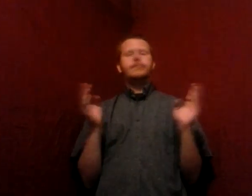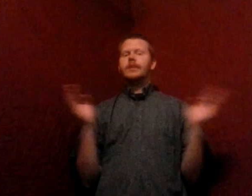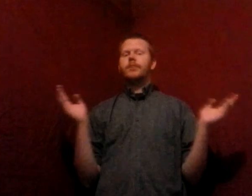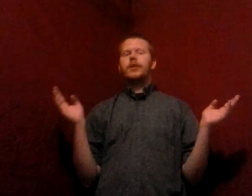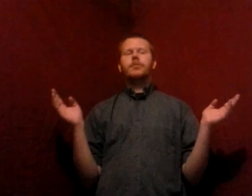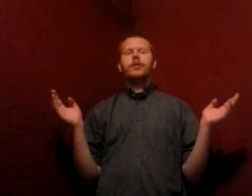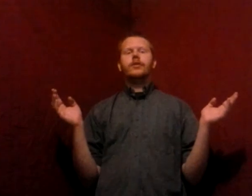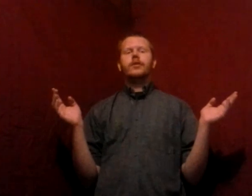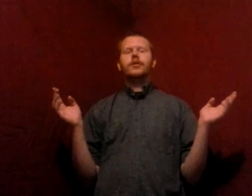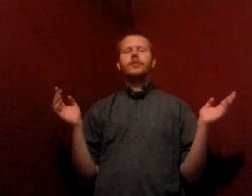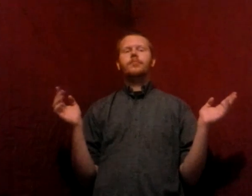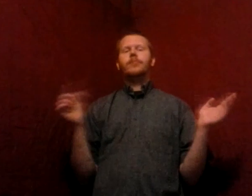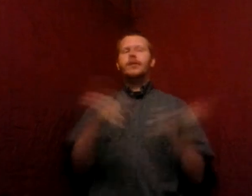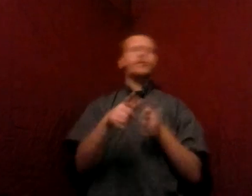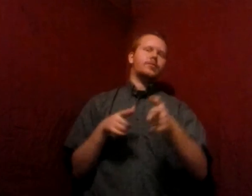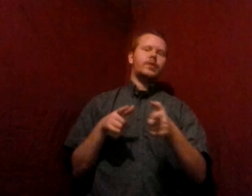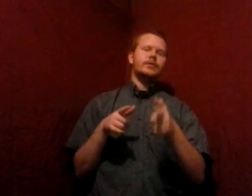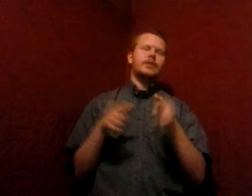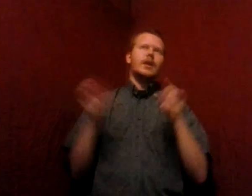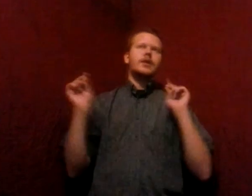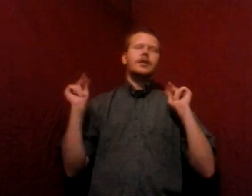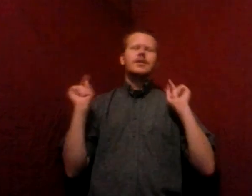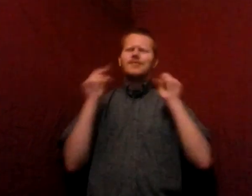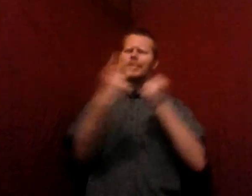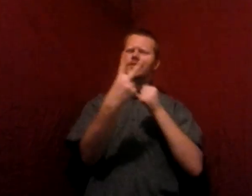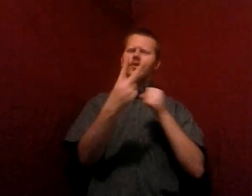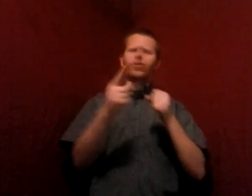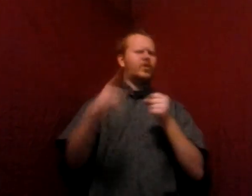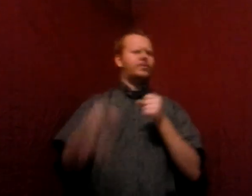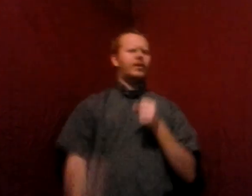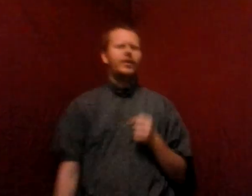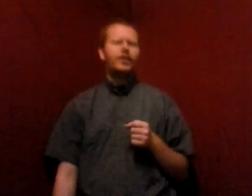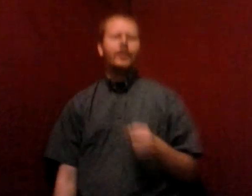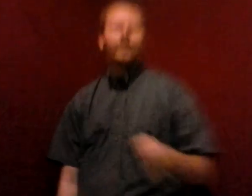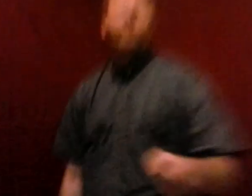me brandon bunyan brandon voice request saying night two wish me luck all right